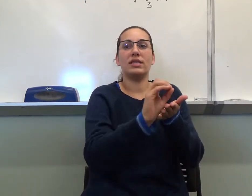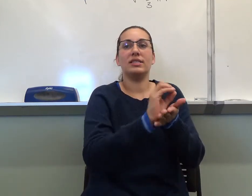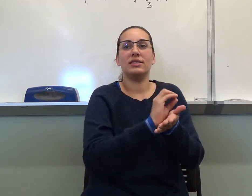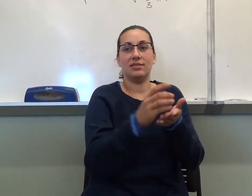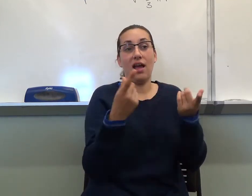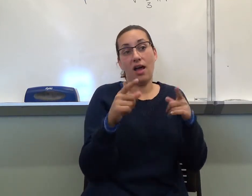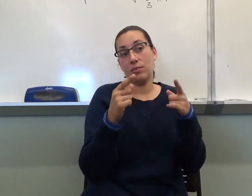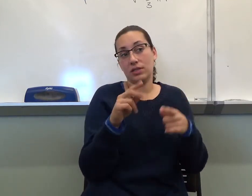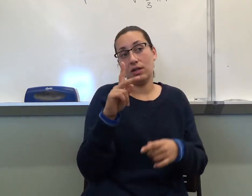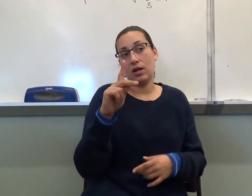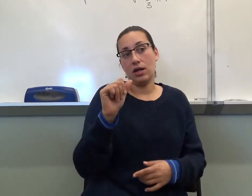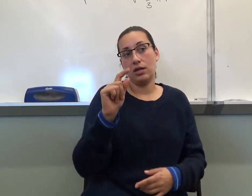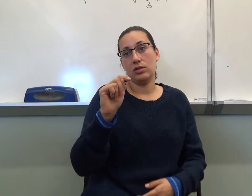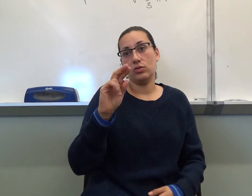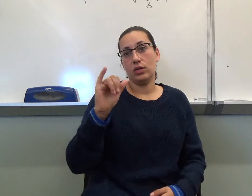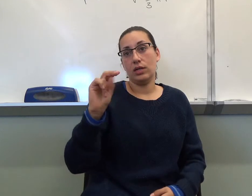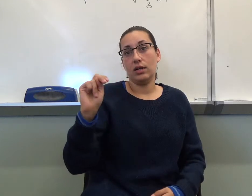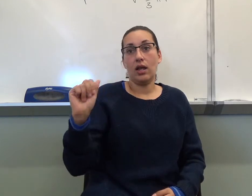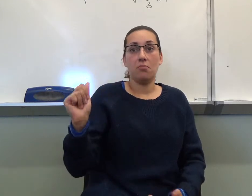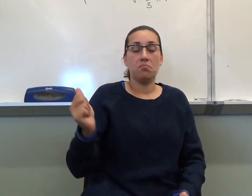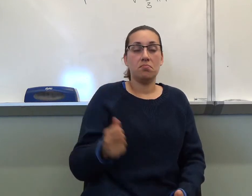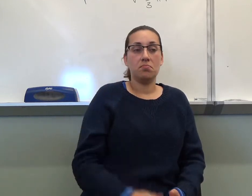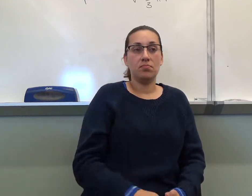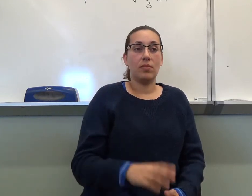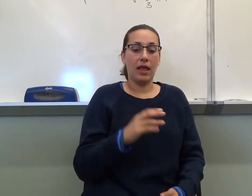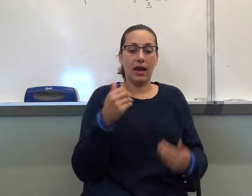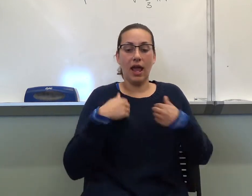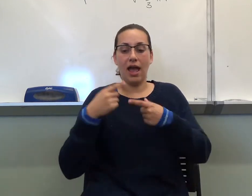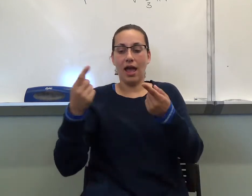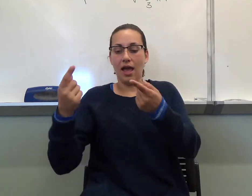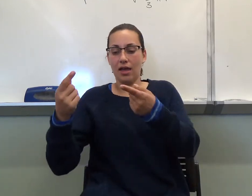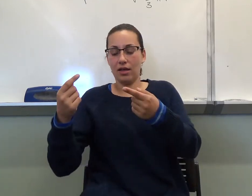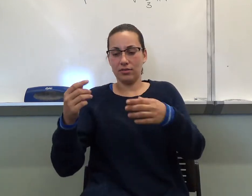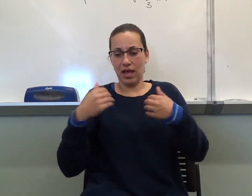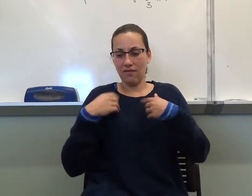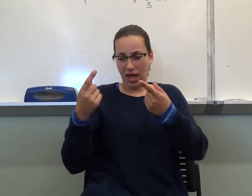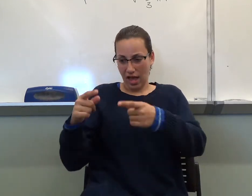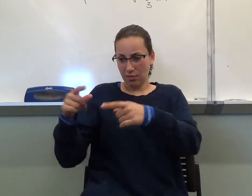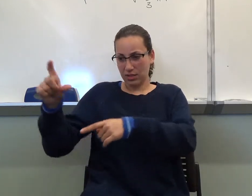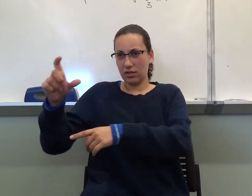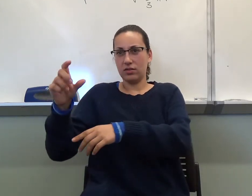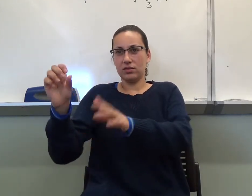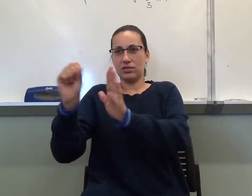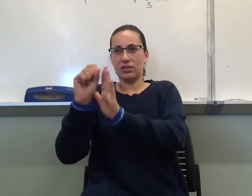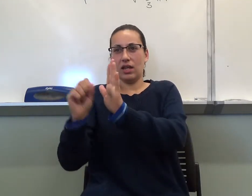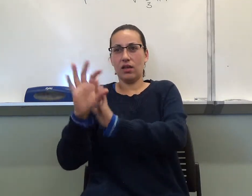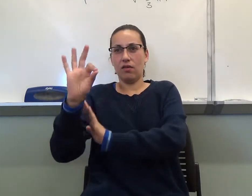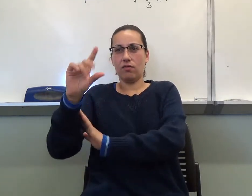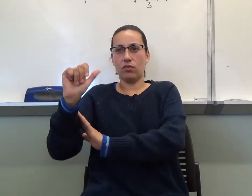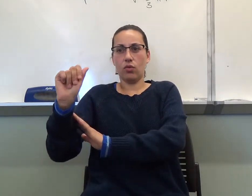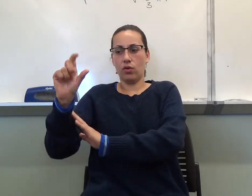Andrew, Florida, and partially in Louisiana, but nowhere near as populated.